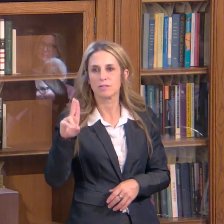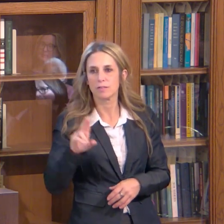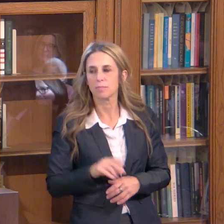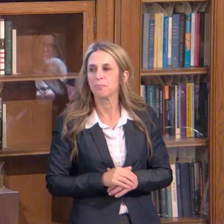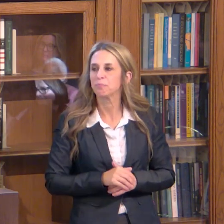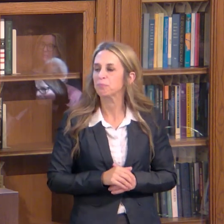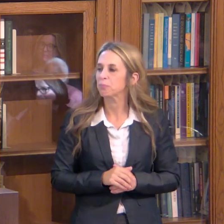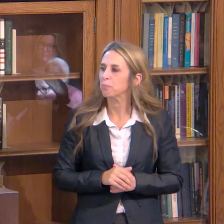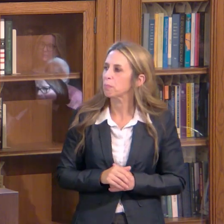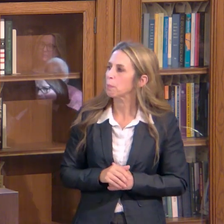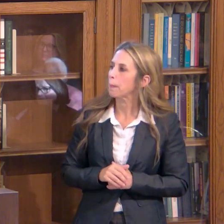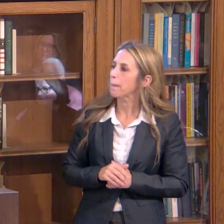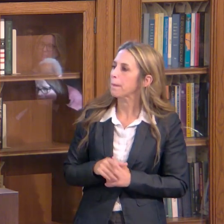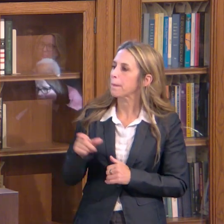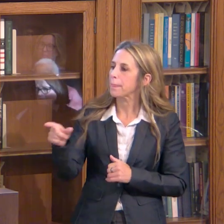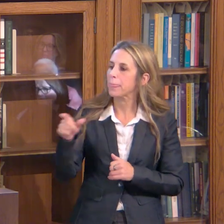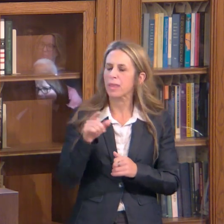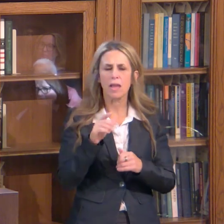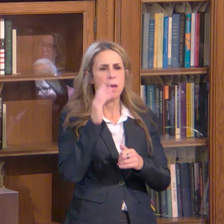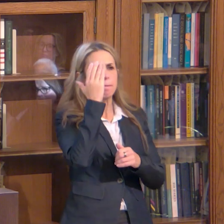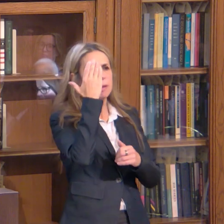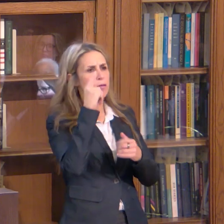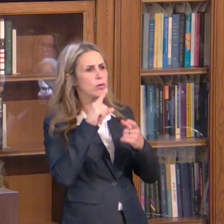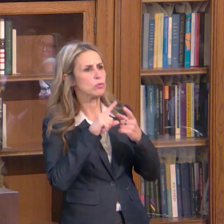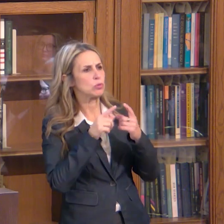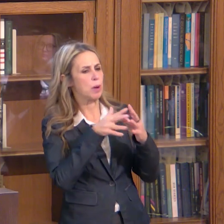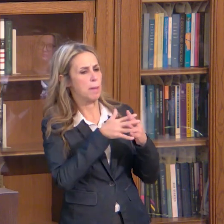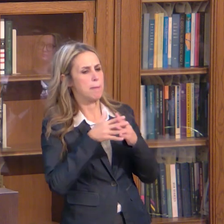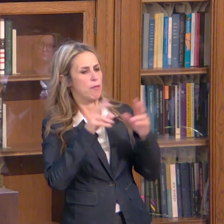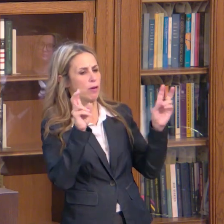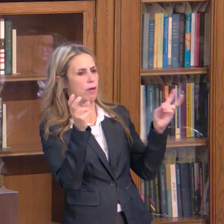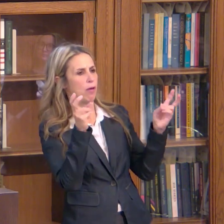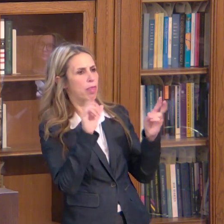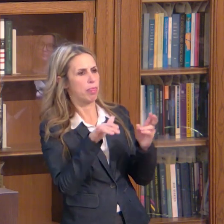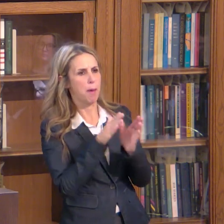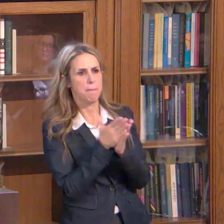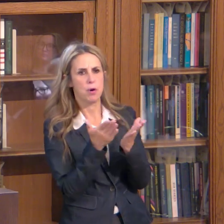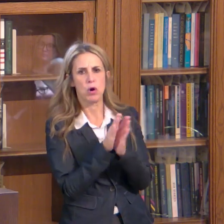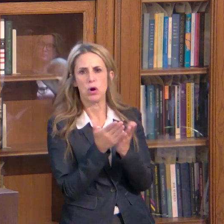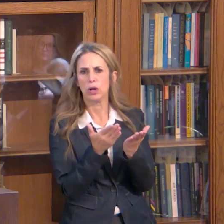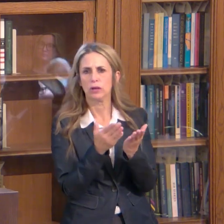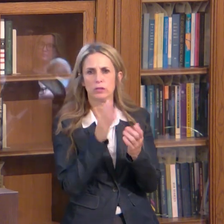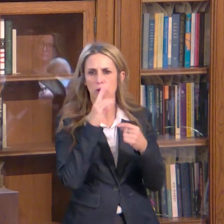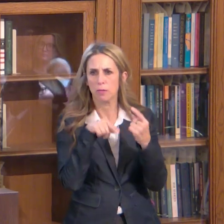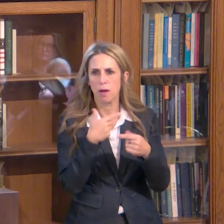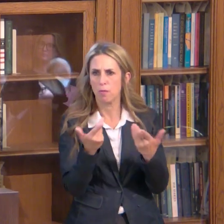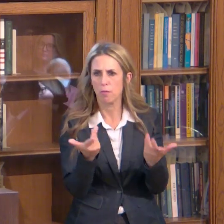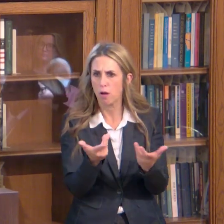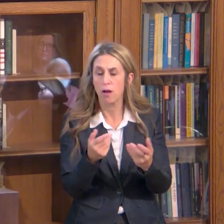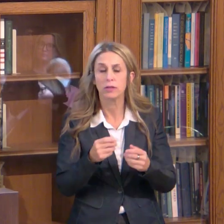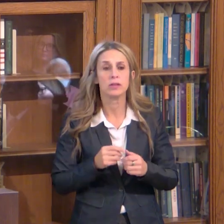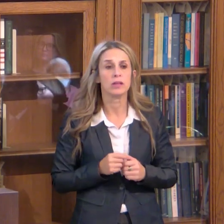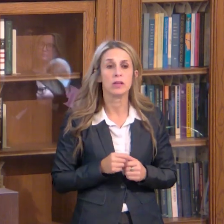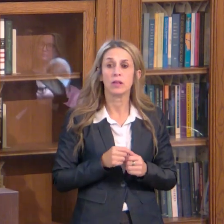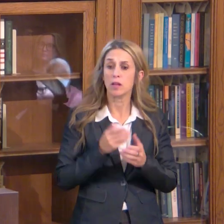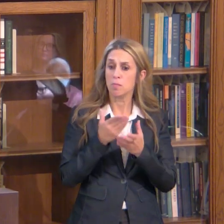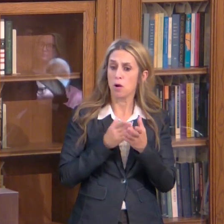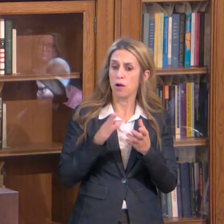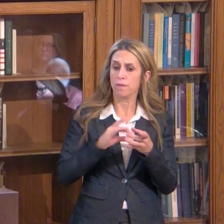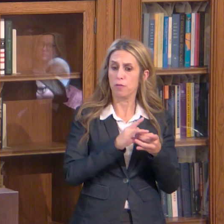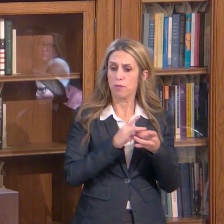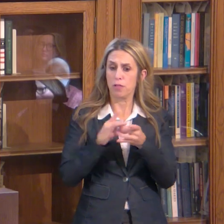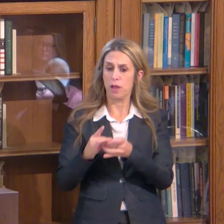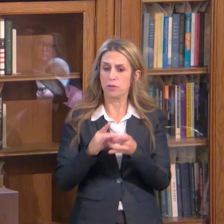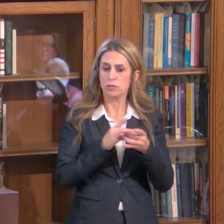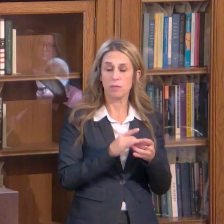uh in his book uh mirror to America he talks about is a mention in the book about uh a part of that relationship that often goes